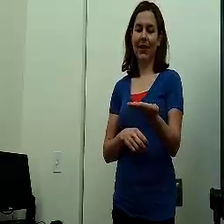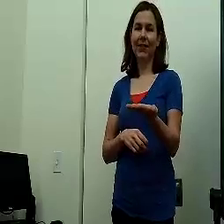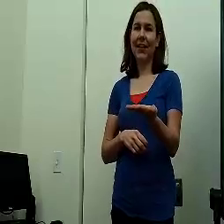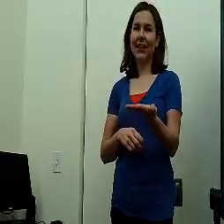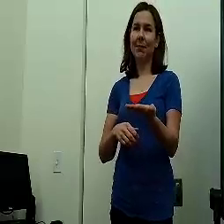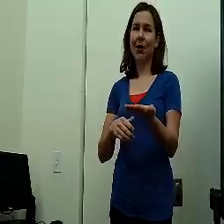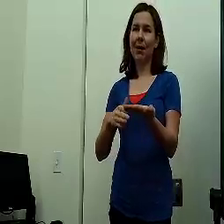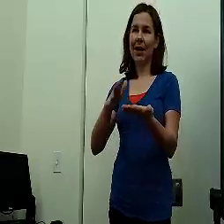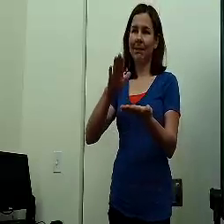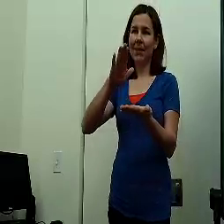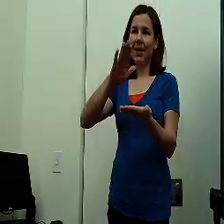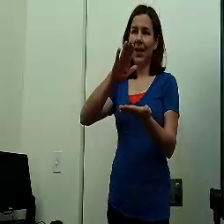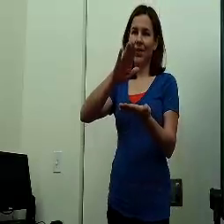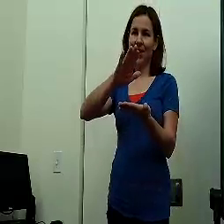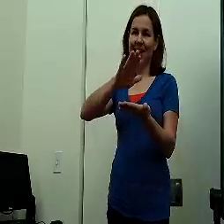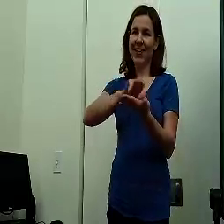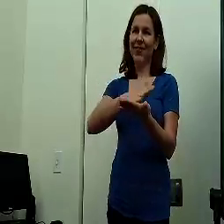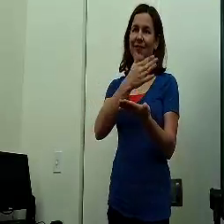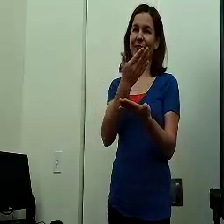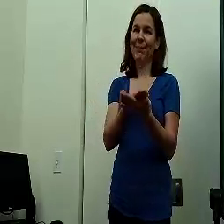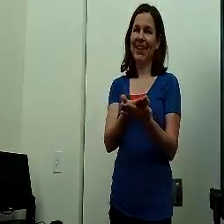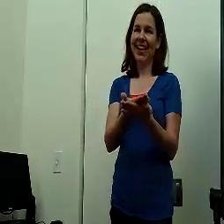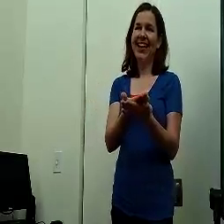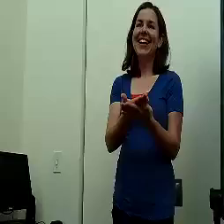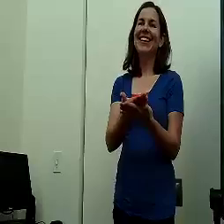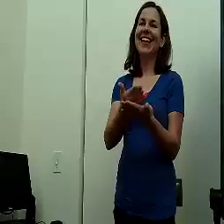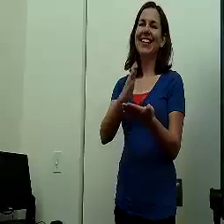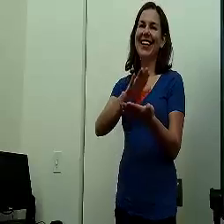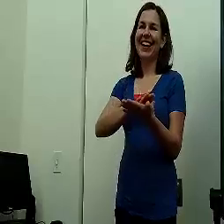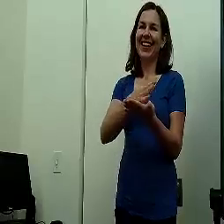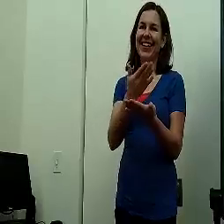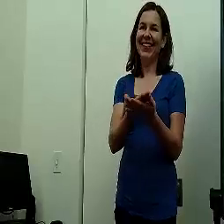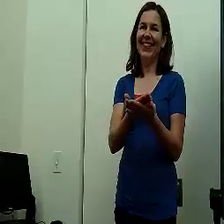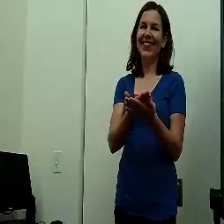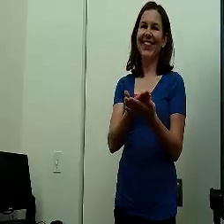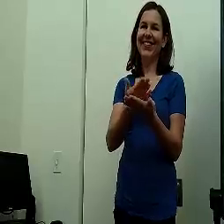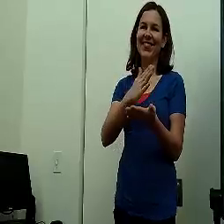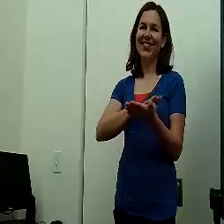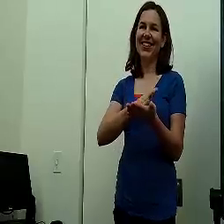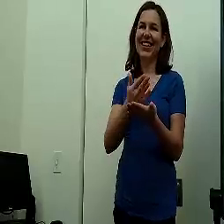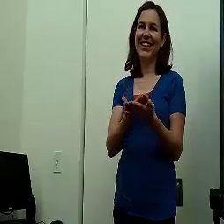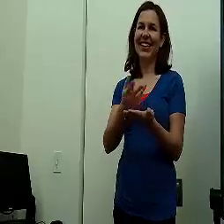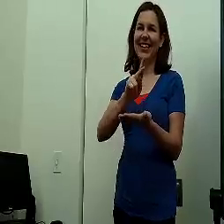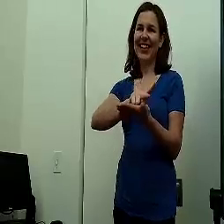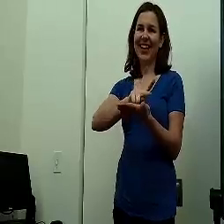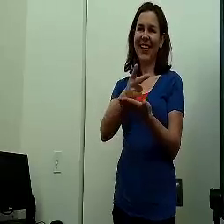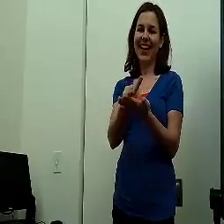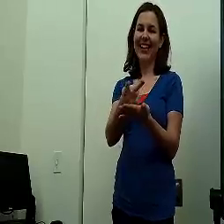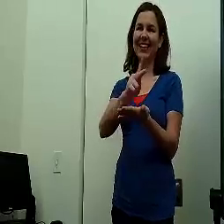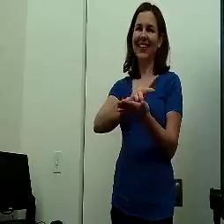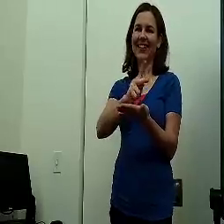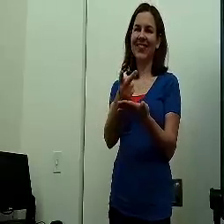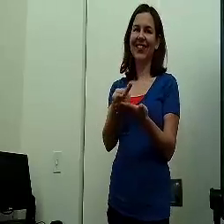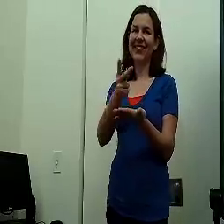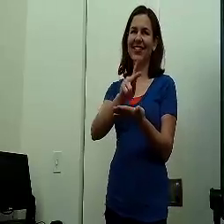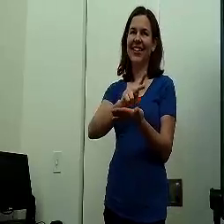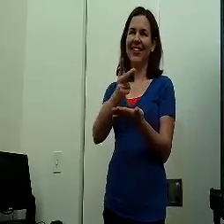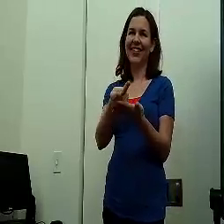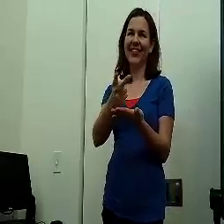your left hand is palm up, and your right hand flips it. Glenda, do you know what you were doing? Yes. Okay, so this is what you were doing. You were doing it